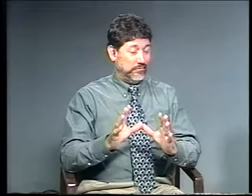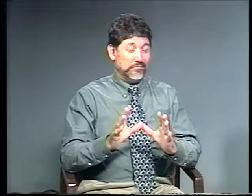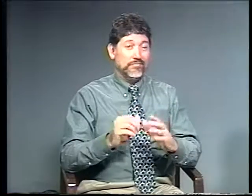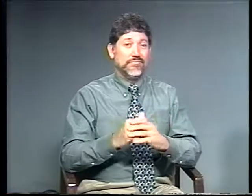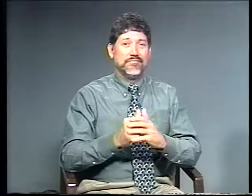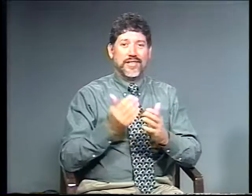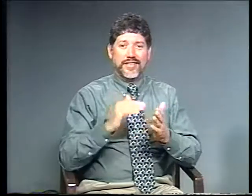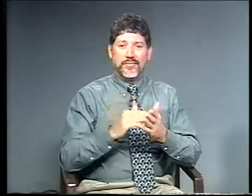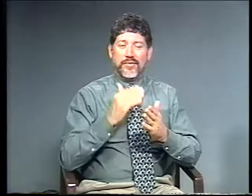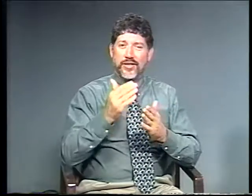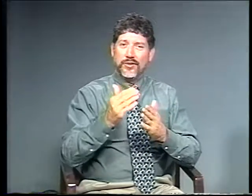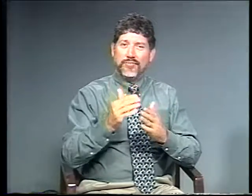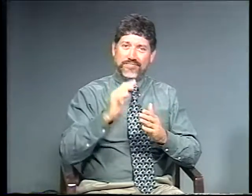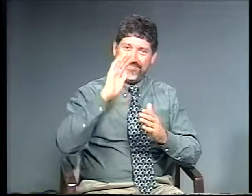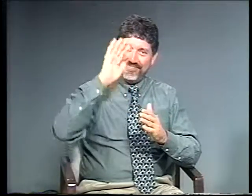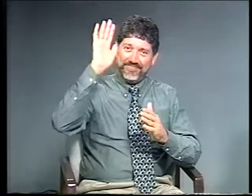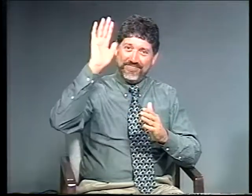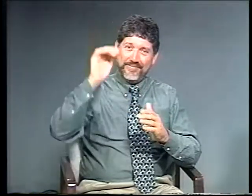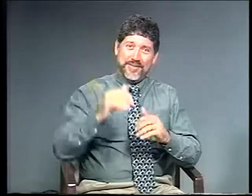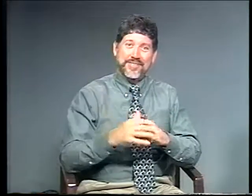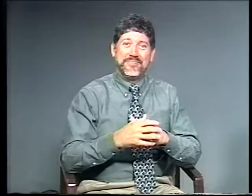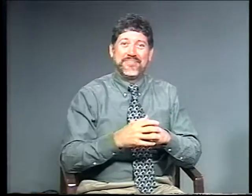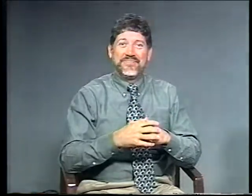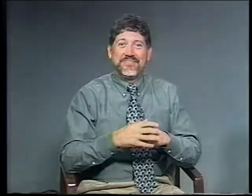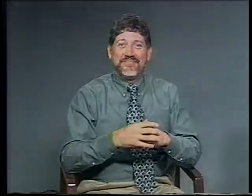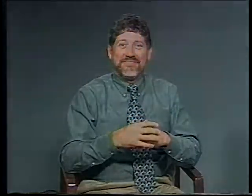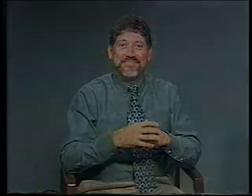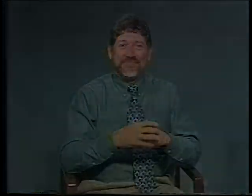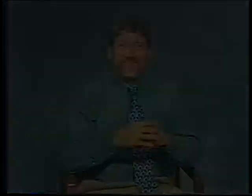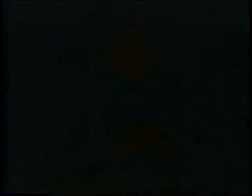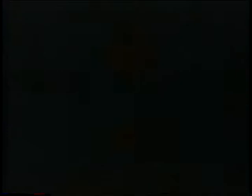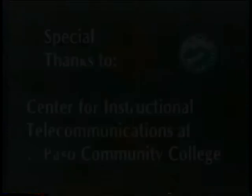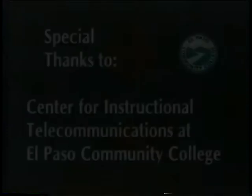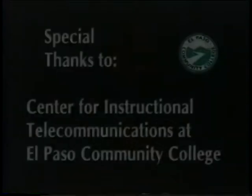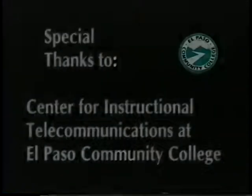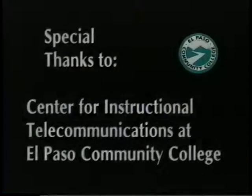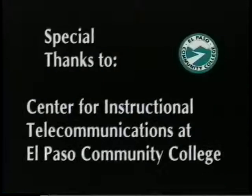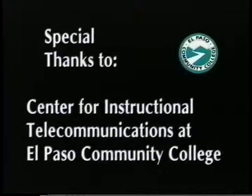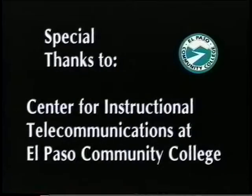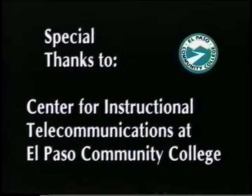about multicultural interpreting. Thank you again. Adios.